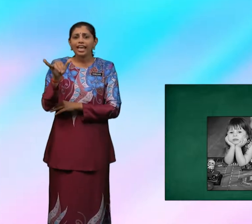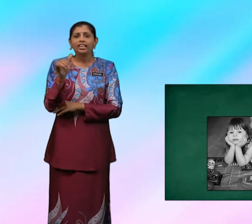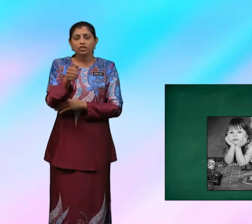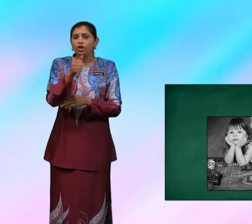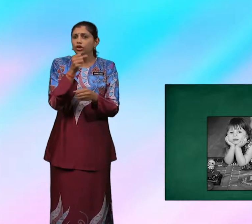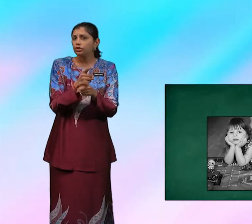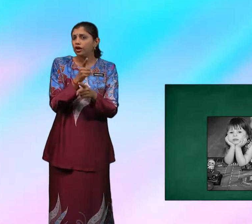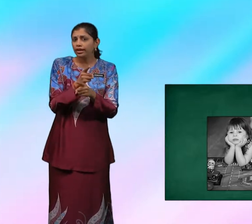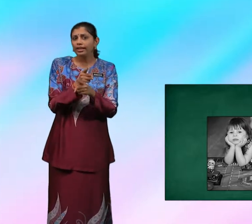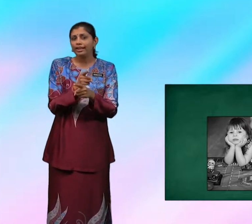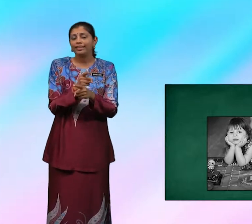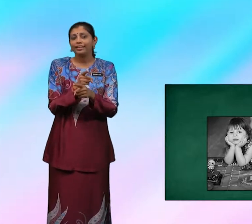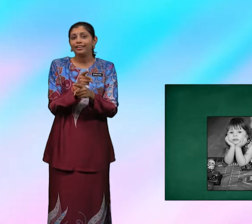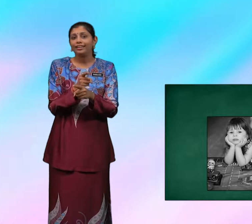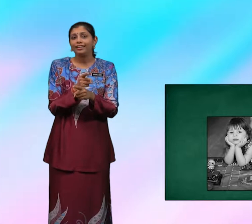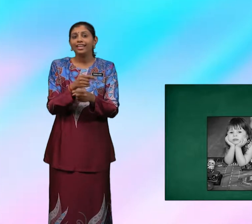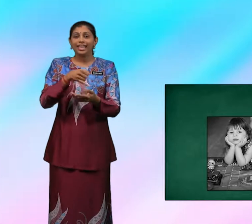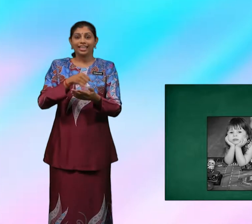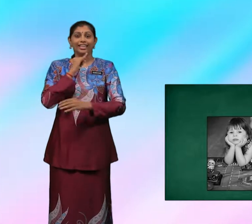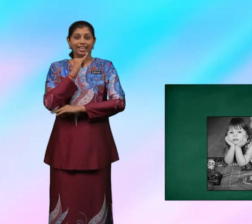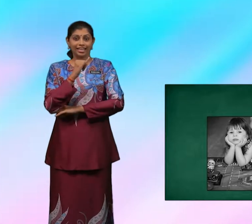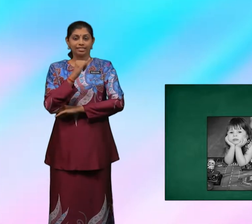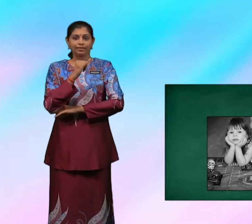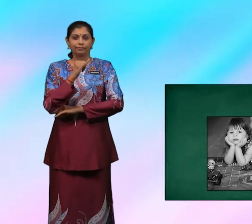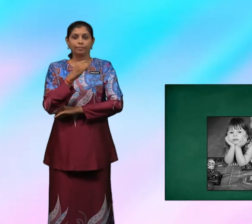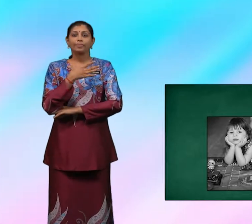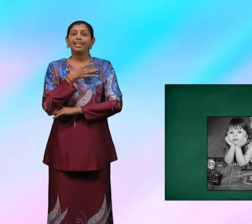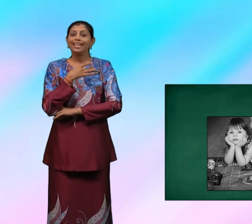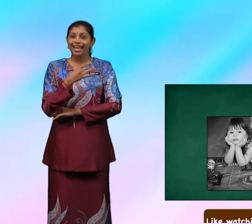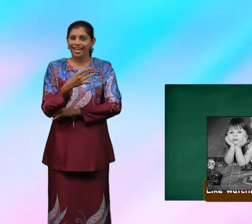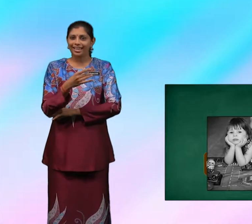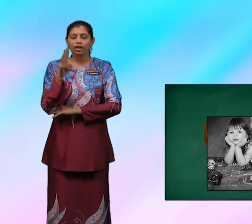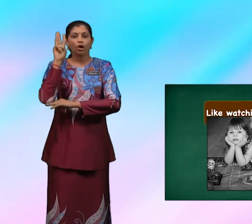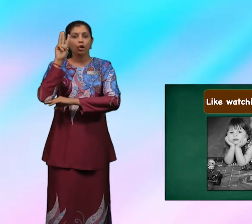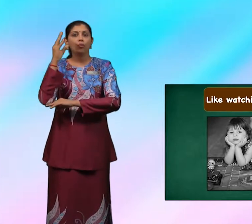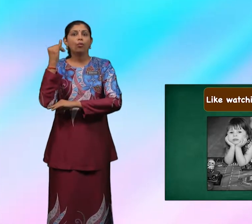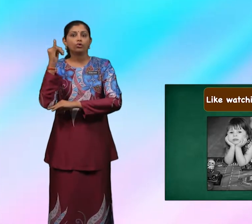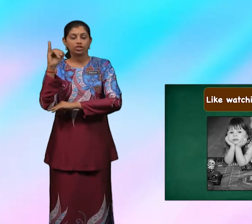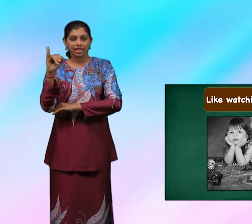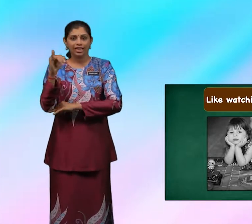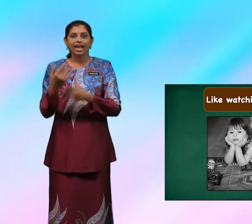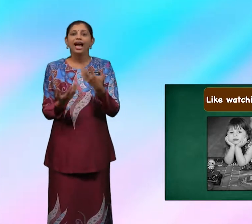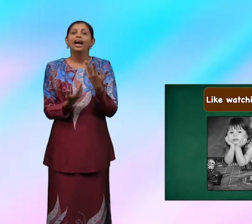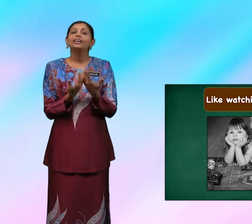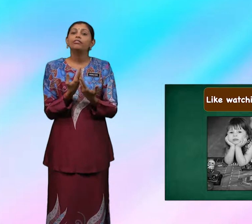Yes, you got it. It is like watching